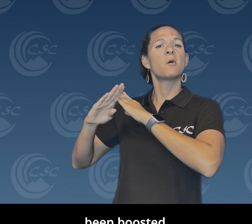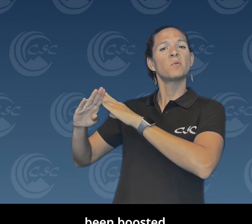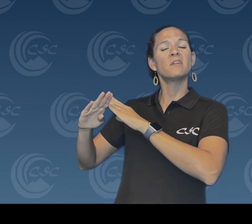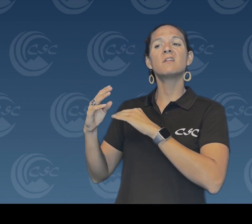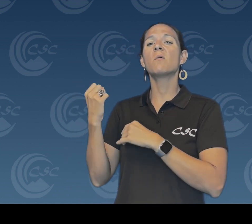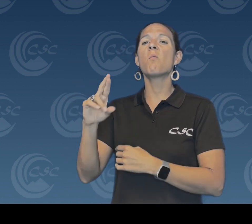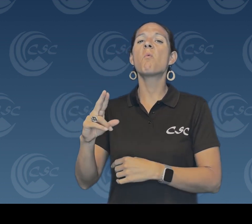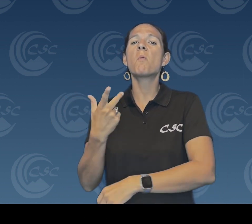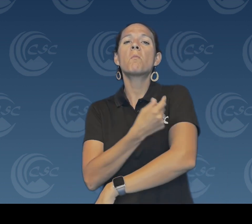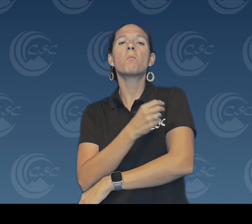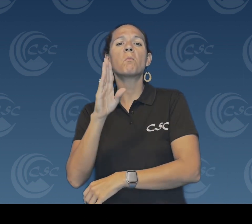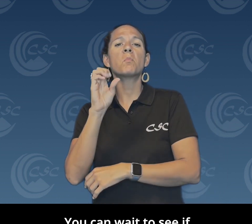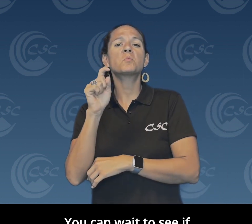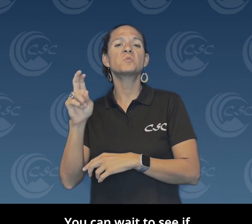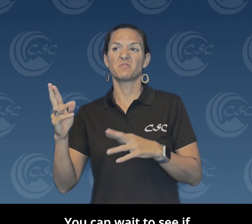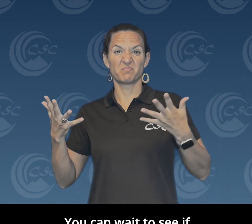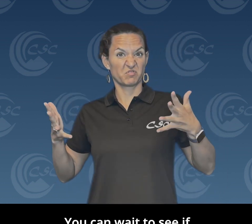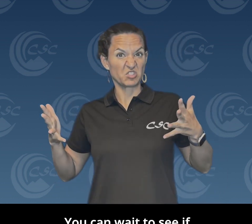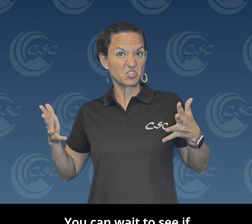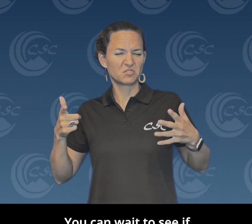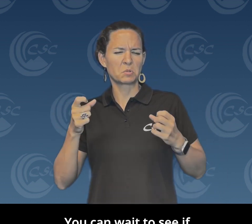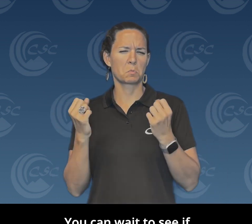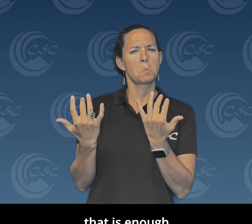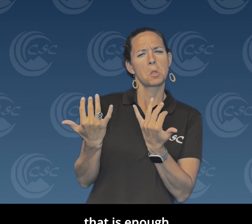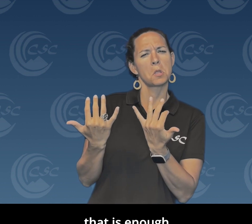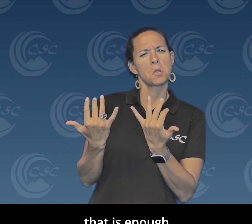boosted, you can wait to see if that is enough